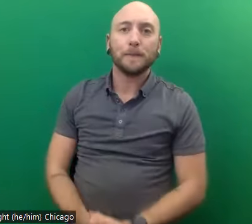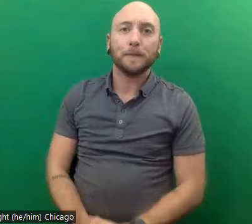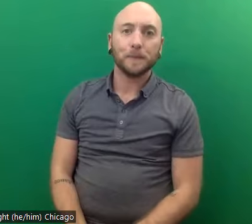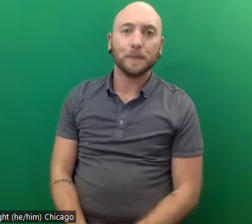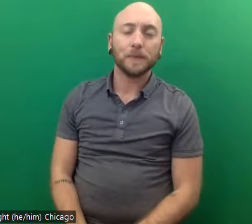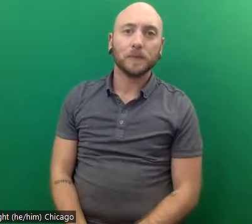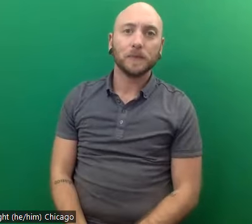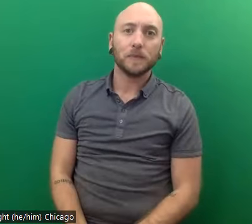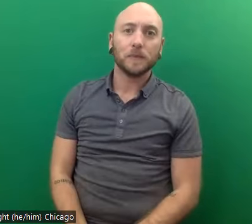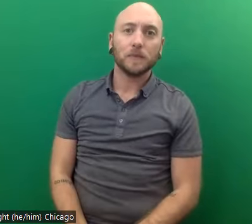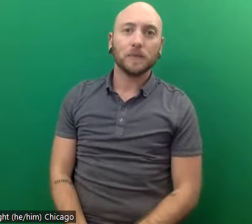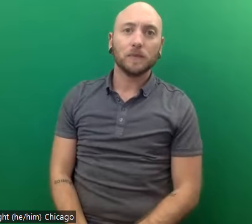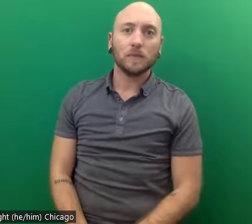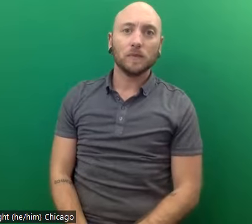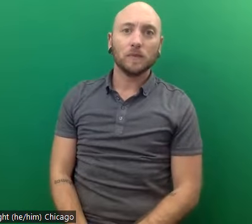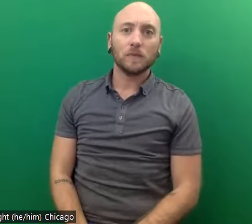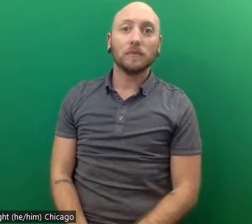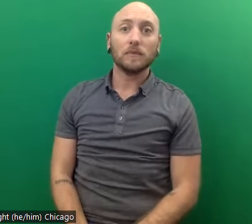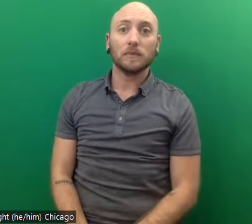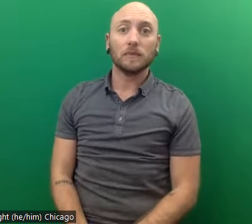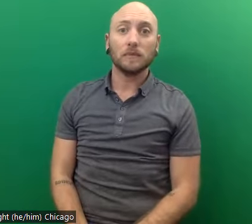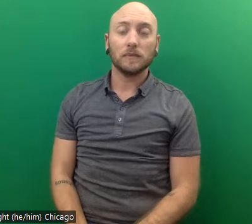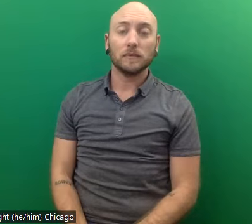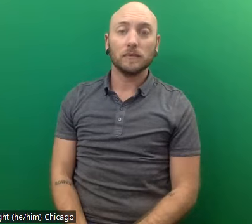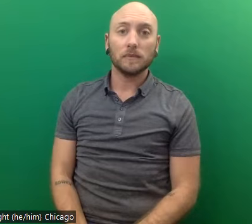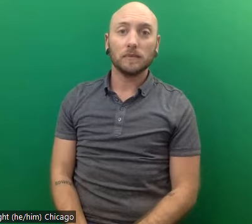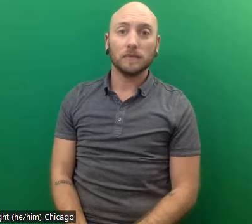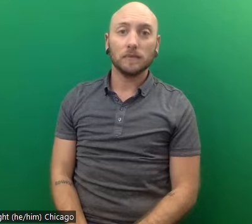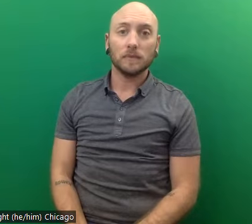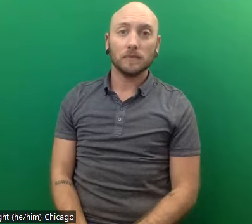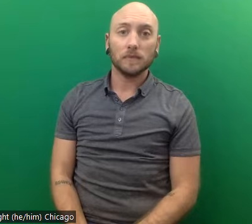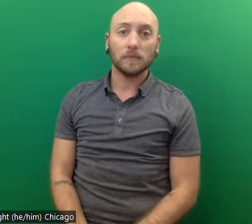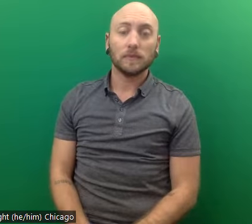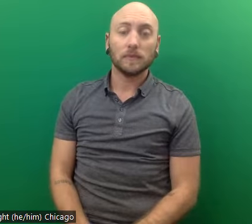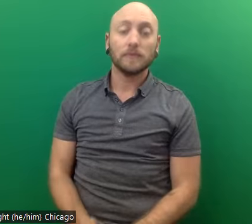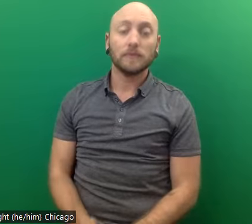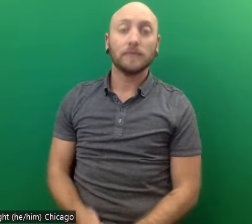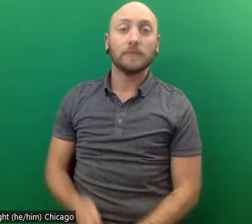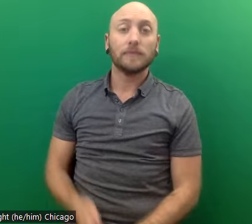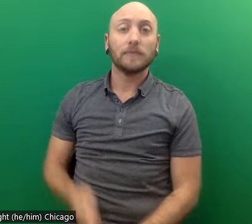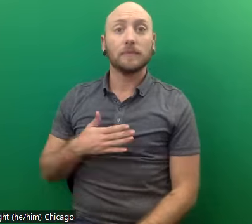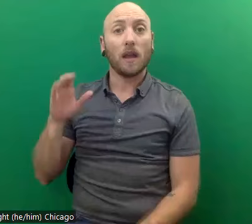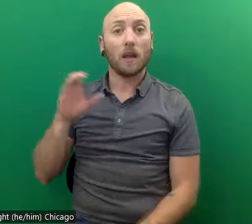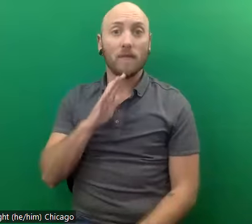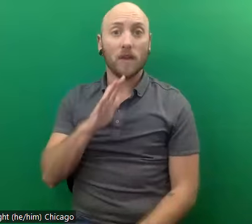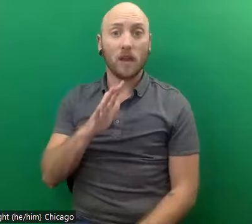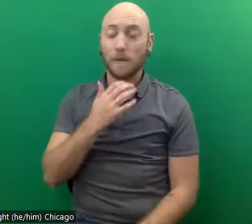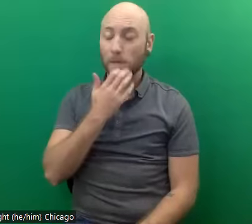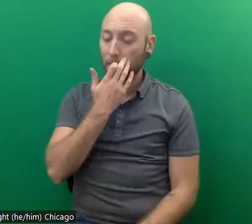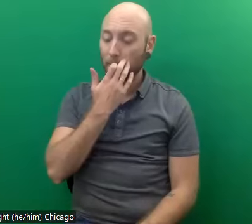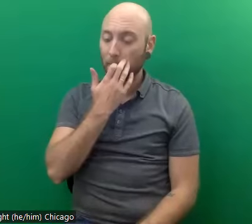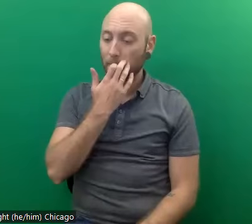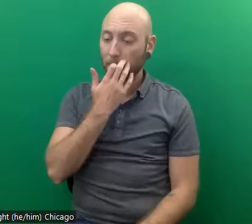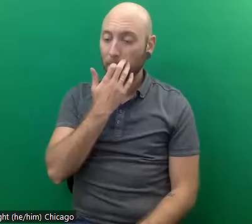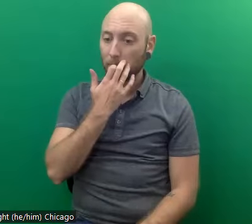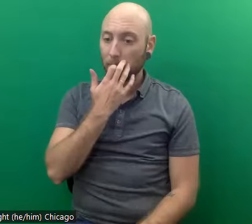And when you have a 5-year-old cousin, now that your aunt and uncle who love you so much take